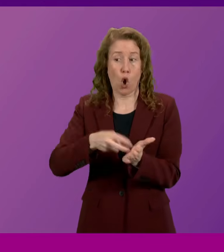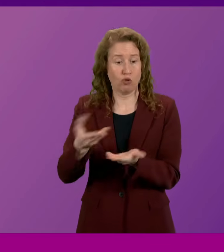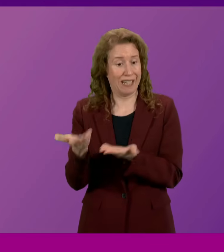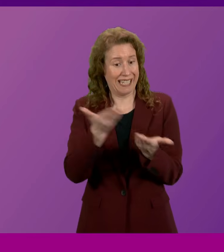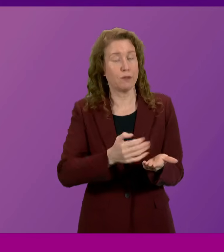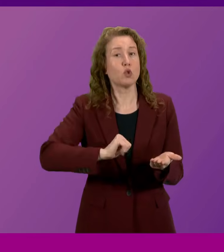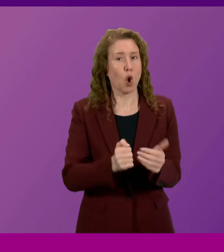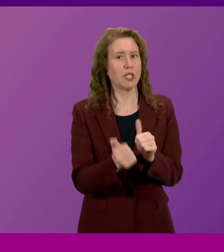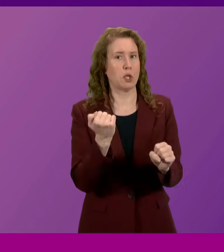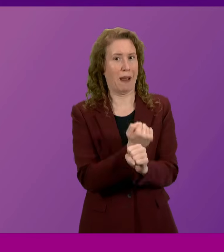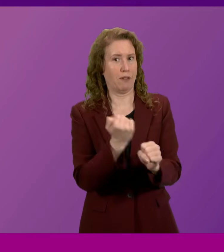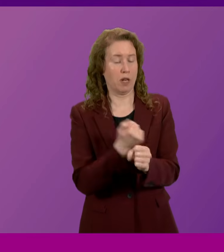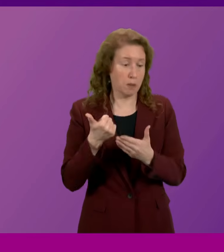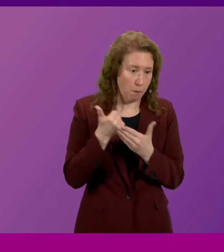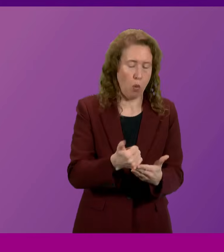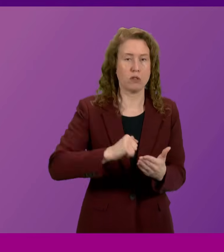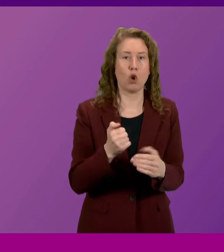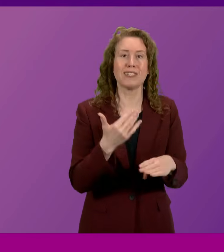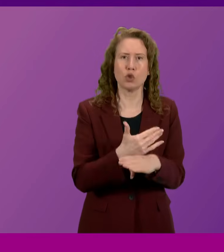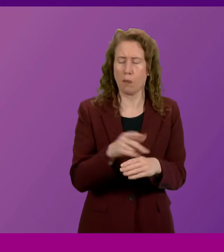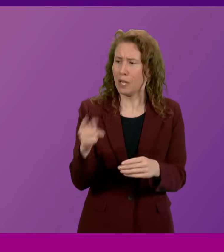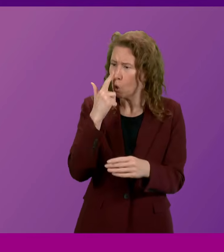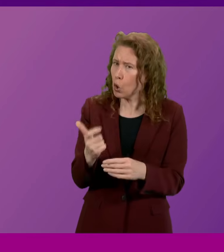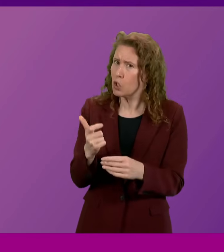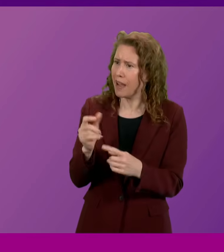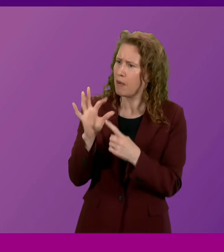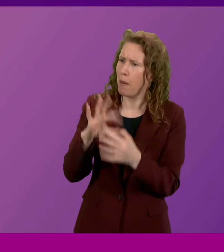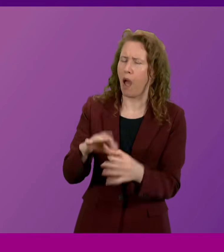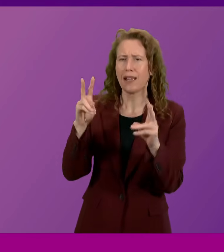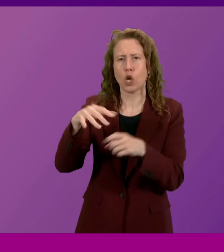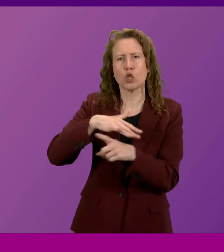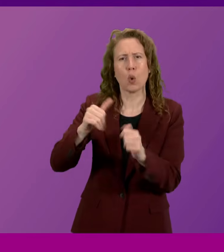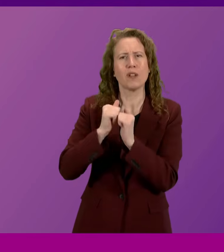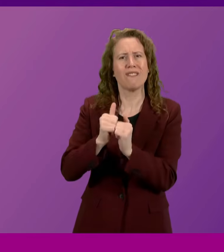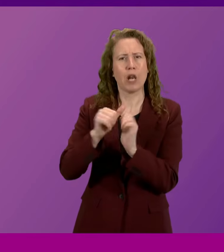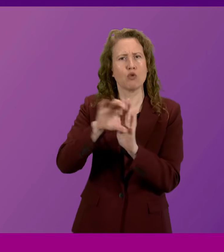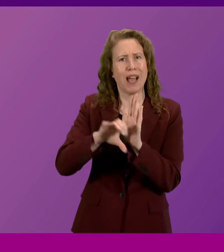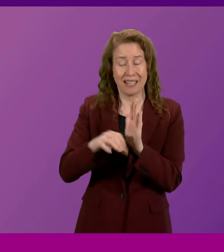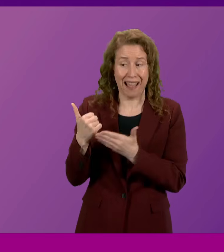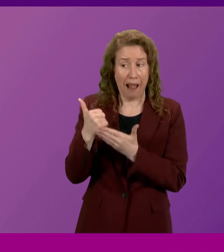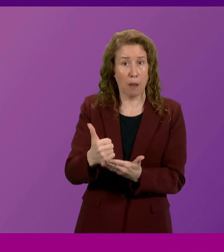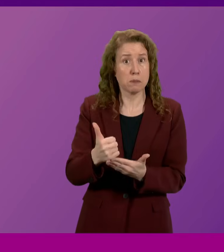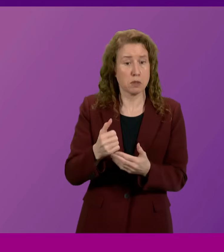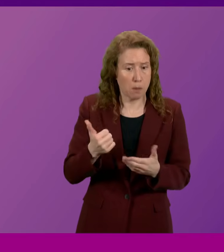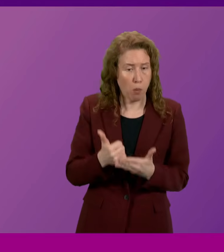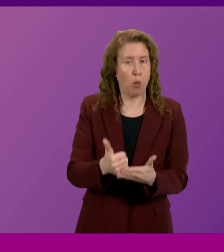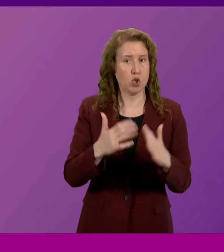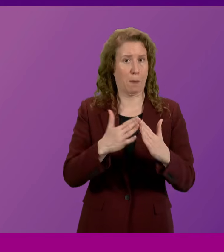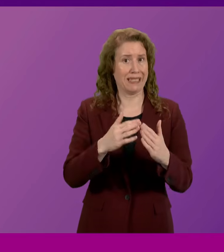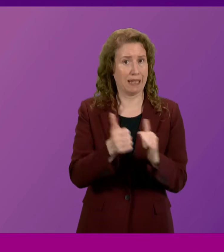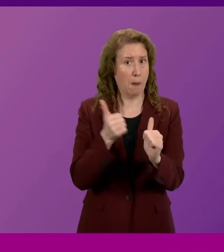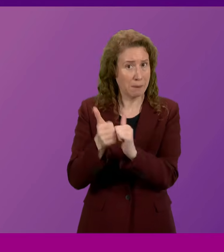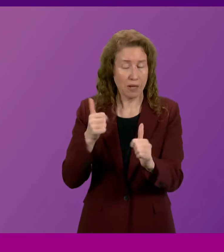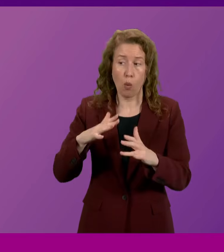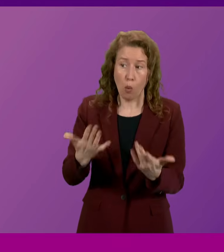manufacturers to support Scottish jobs. He could have applied social value criteria, which helps domestic suppliers, or he could have considered